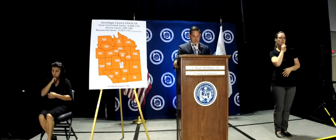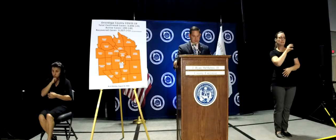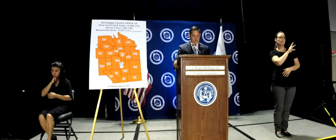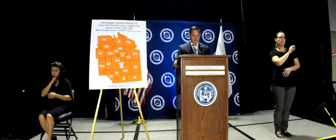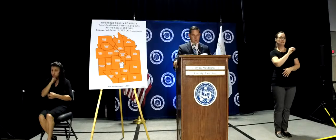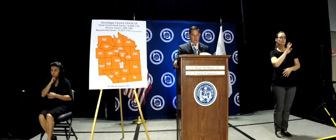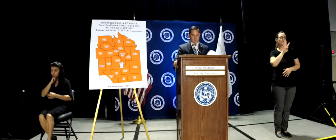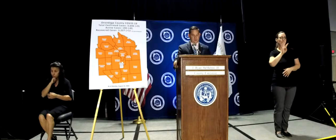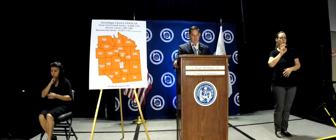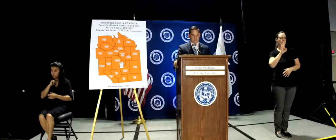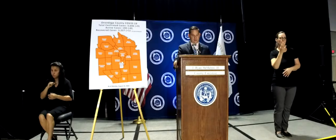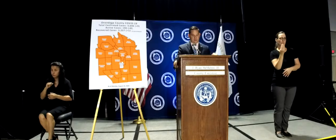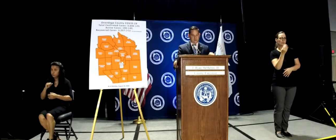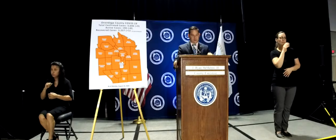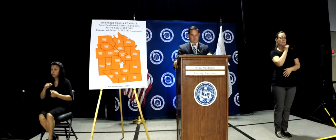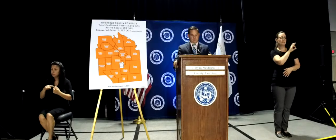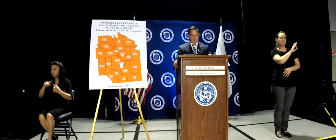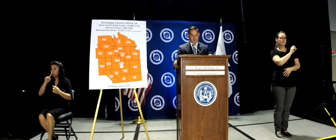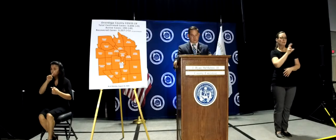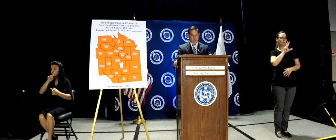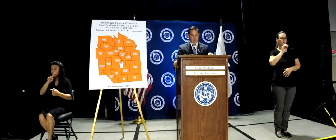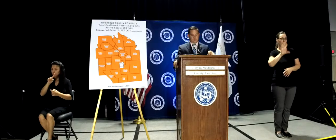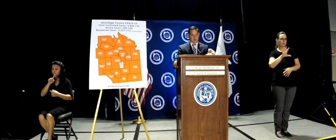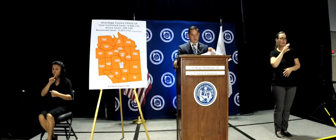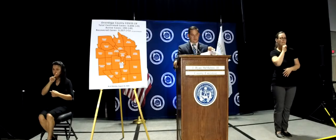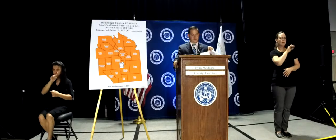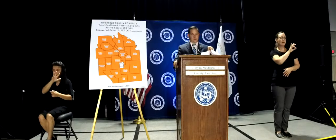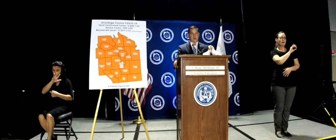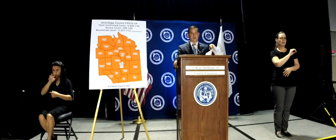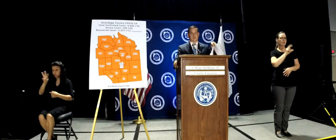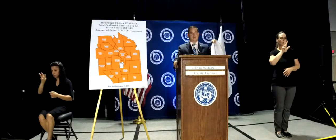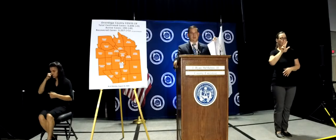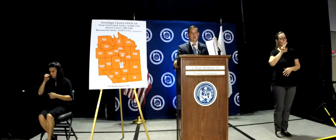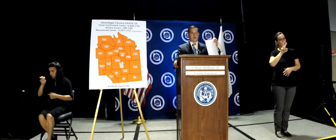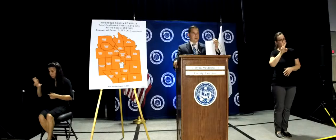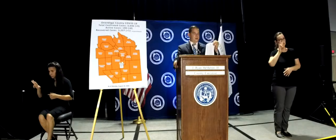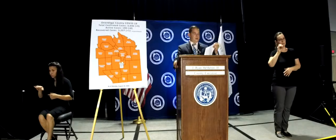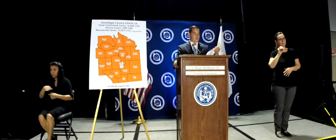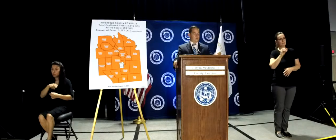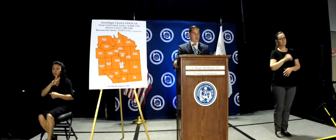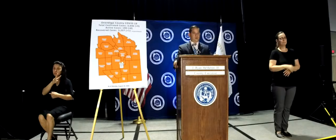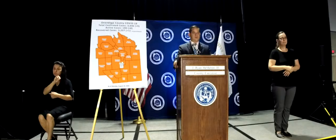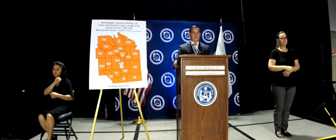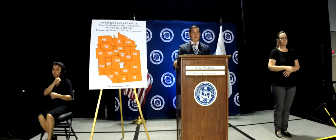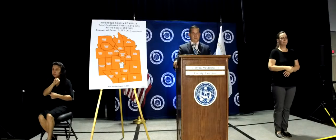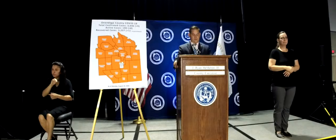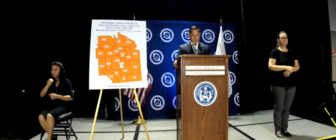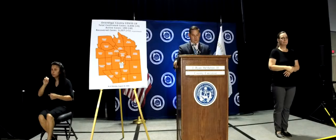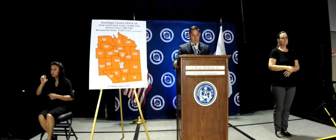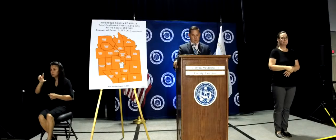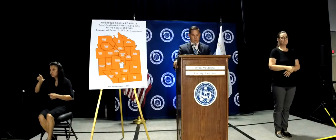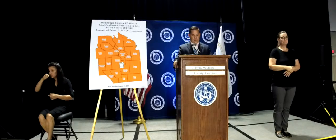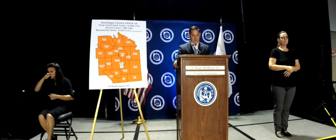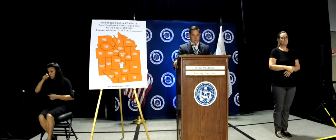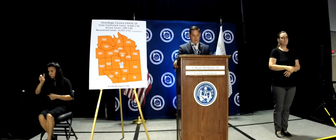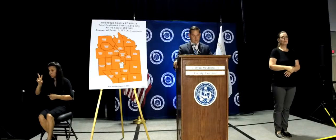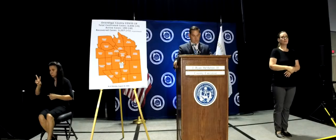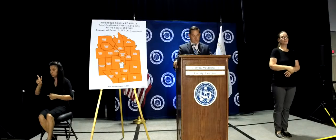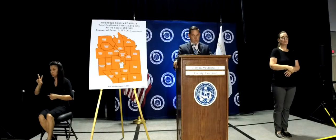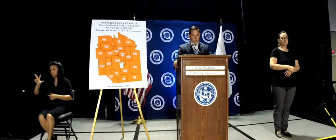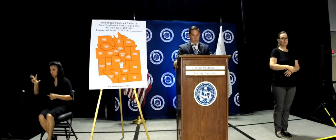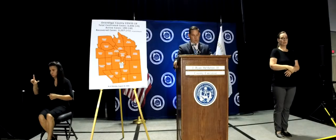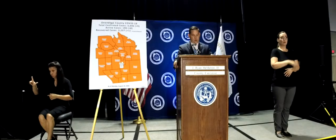their 60s, 305 in their 70s, 270 in their 80s, and 160 in their